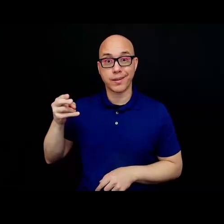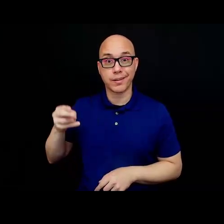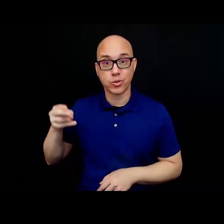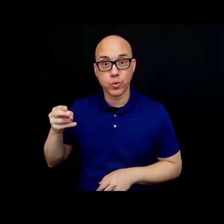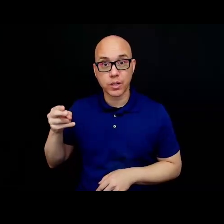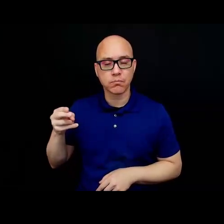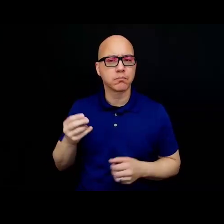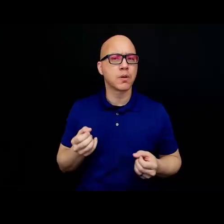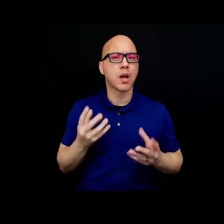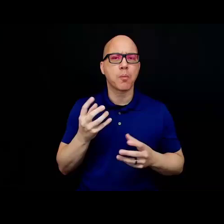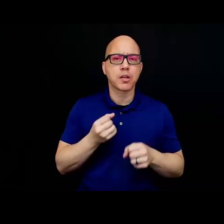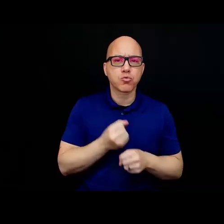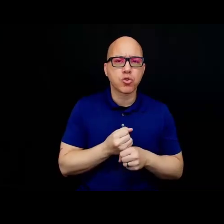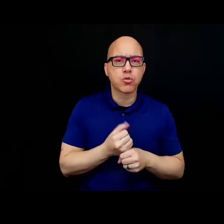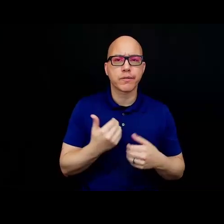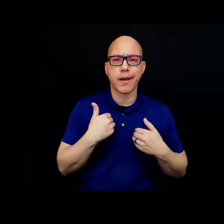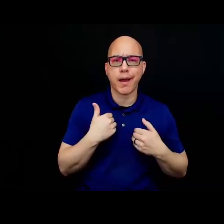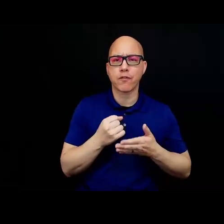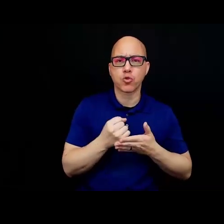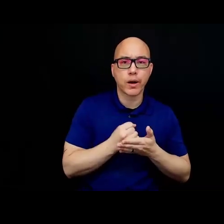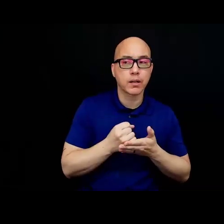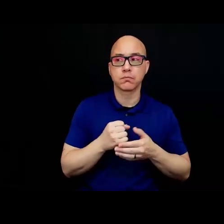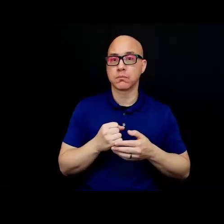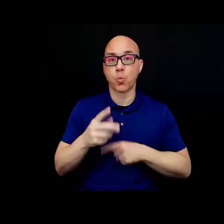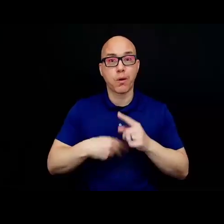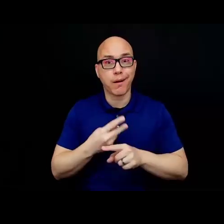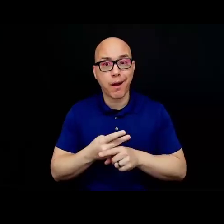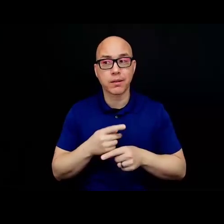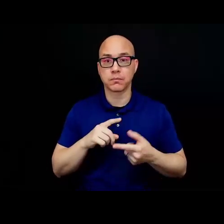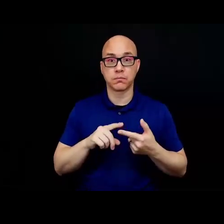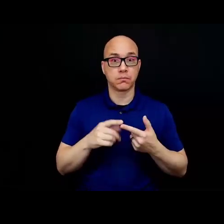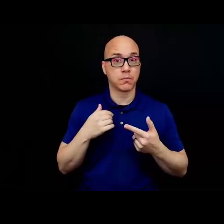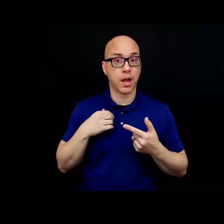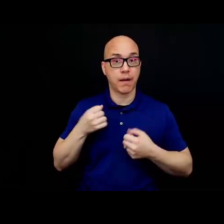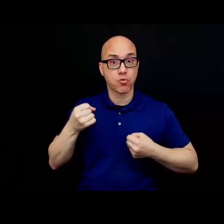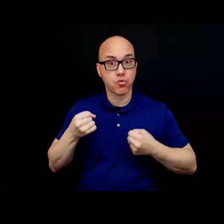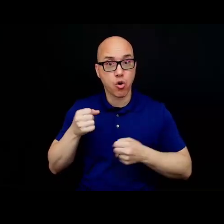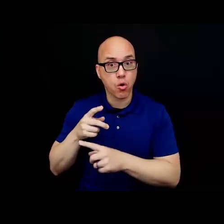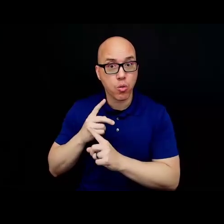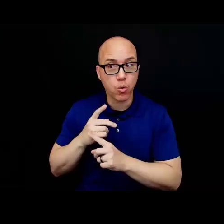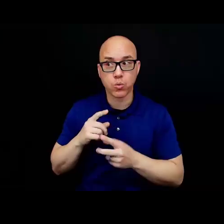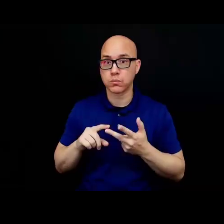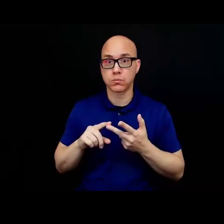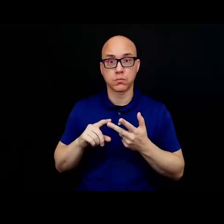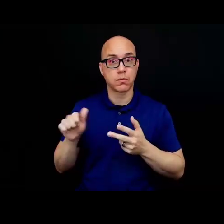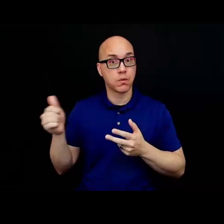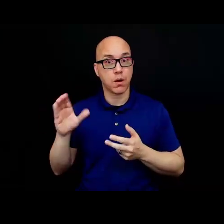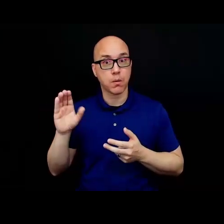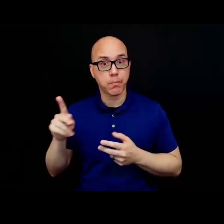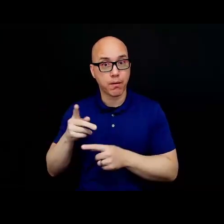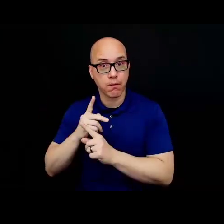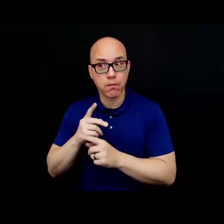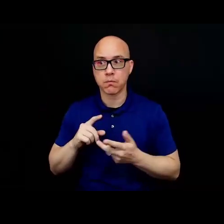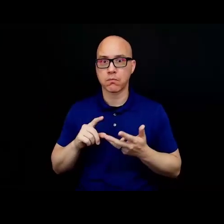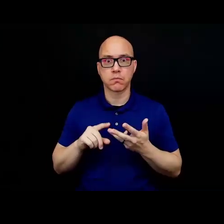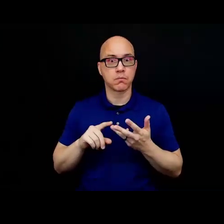the credit mix. Or do you have credit cards? Do you have auto loans? Do you have other bank loans? Do you